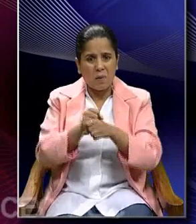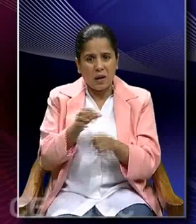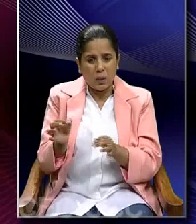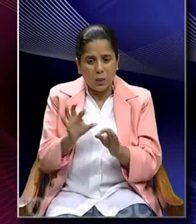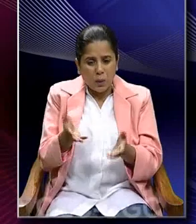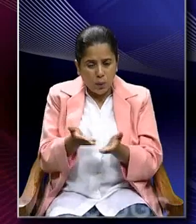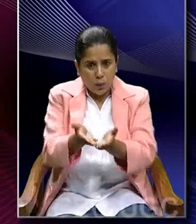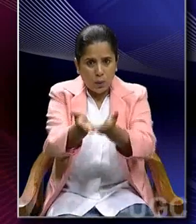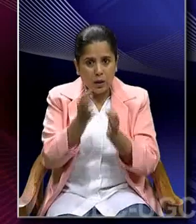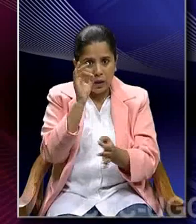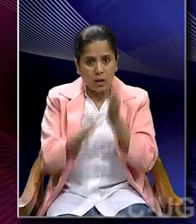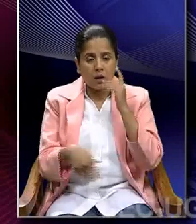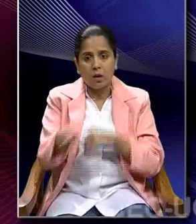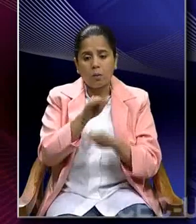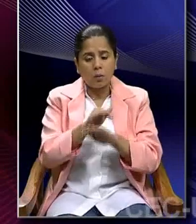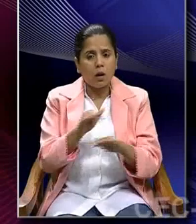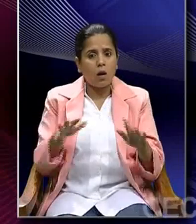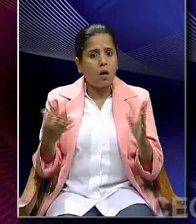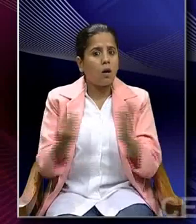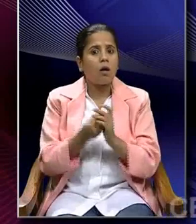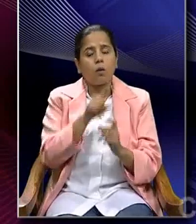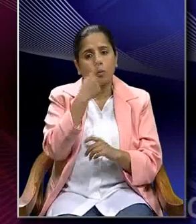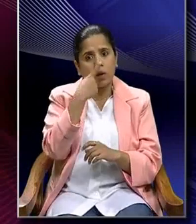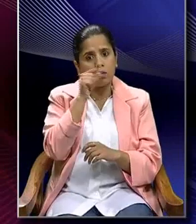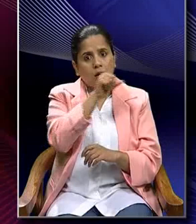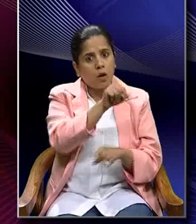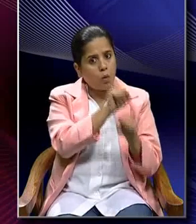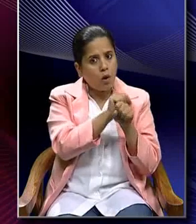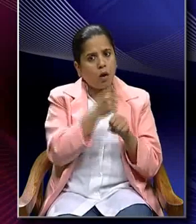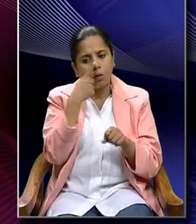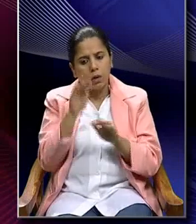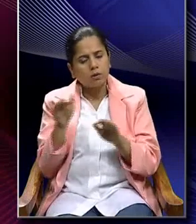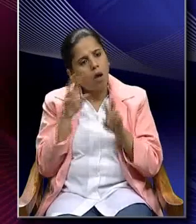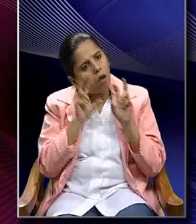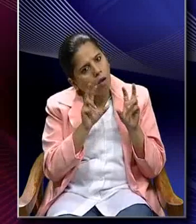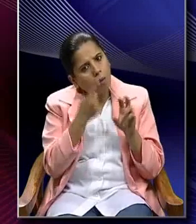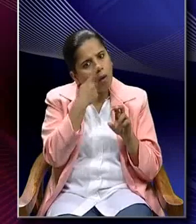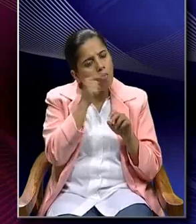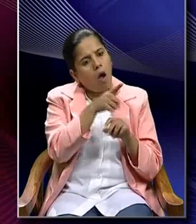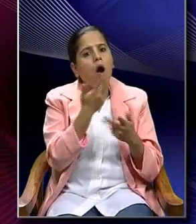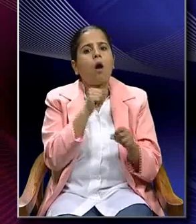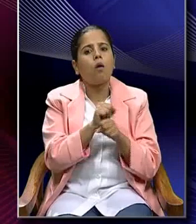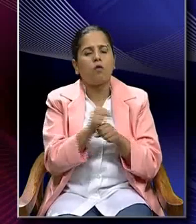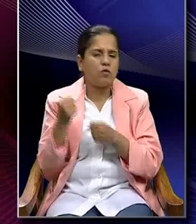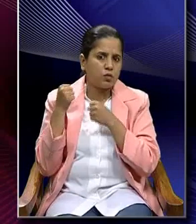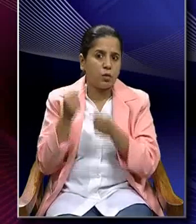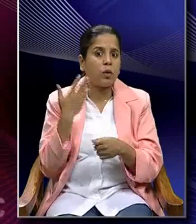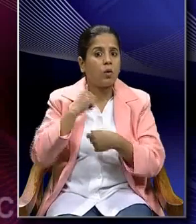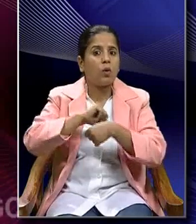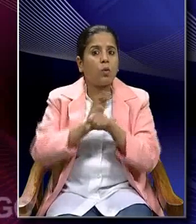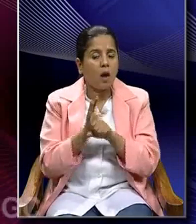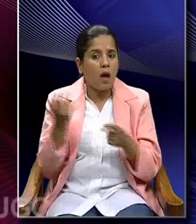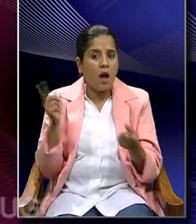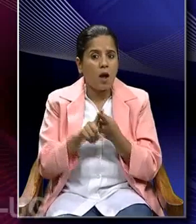the number of children who accompanied their working parents to the brick-making industry after the first wave of